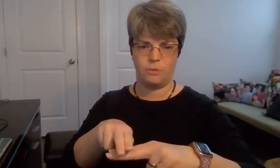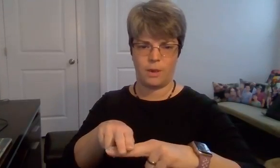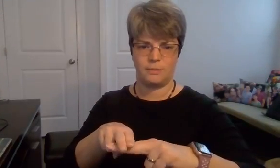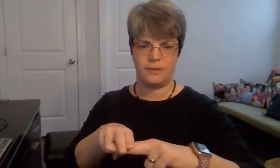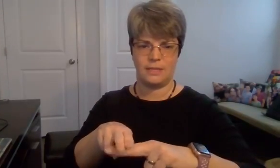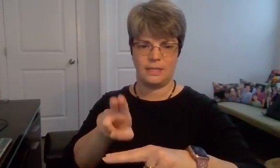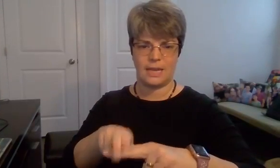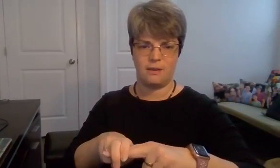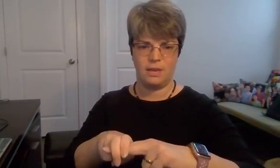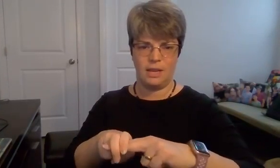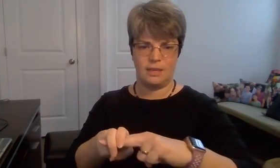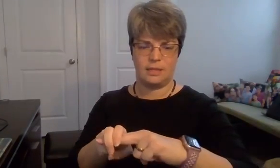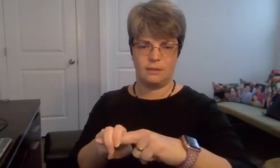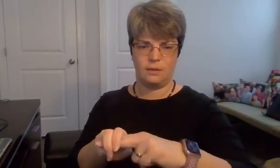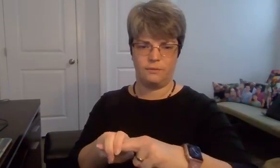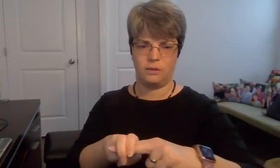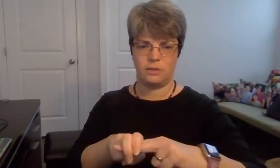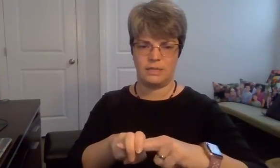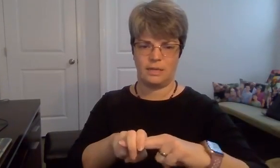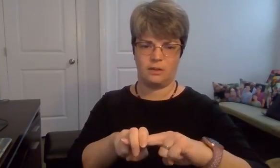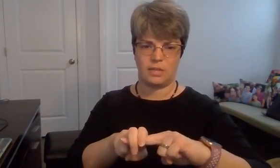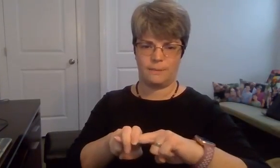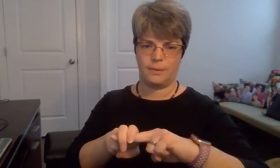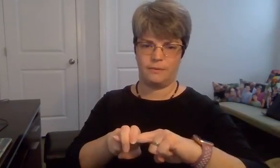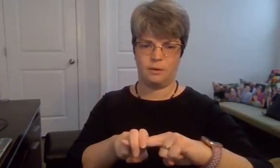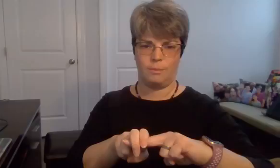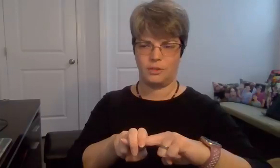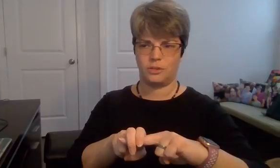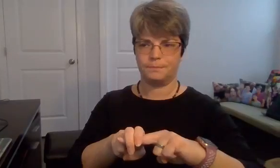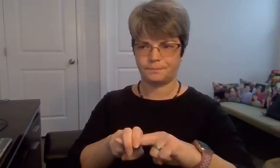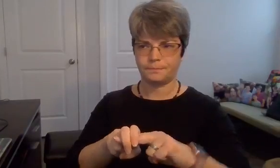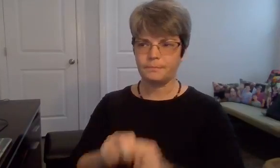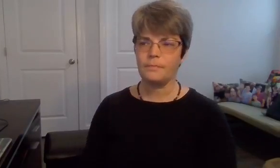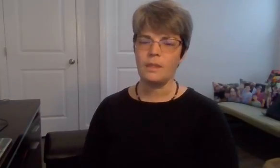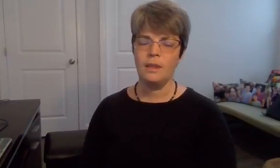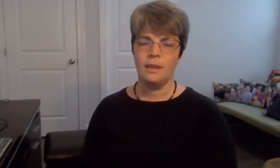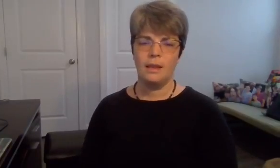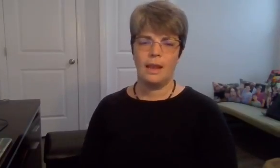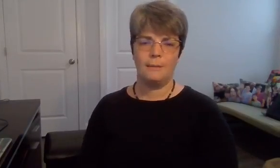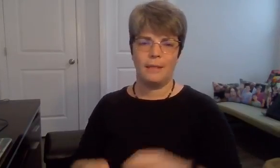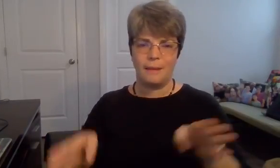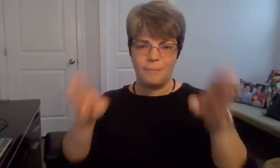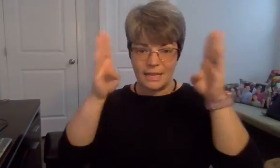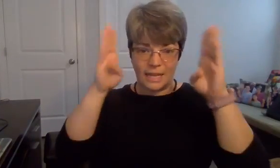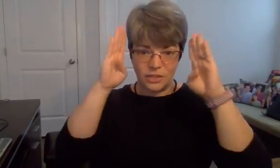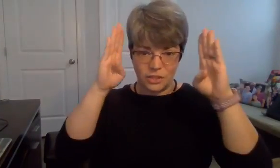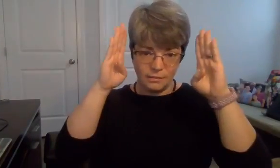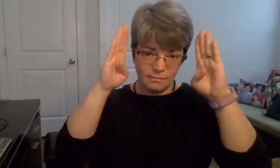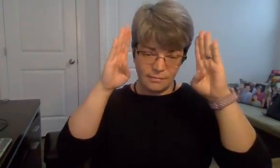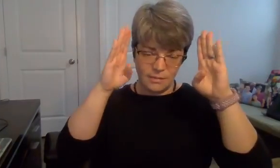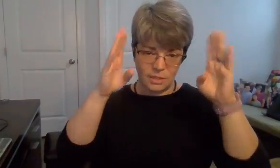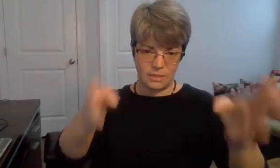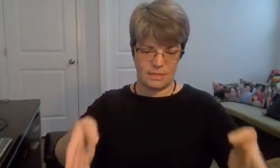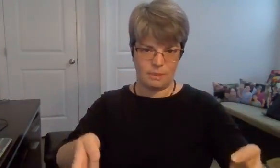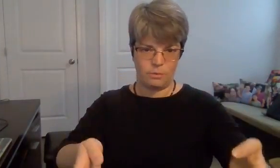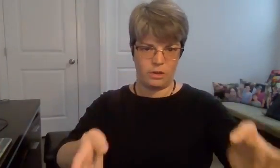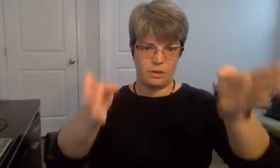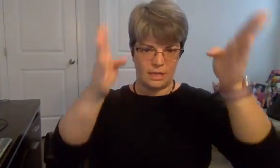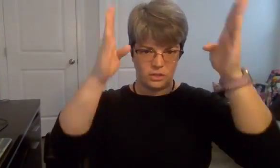palms facing down. It's like a little finger sitting on top of a little bench. And then pay attention. So this is like bring your attention